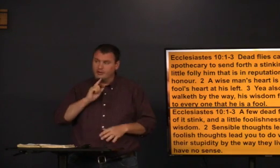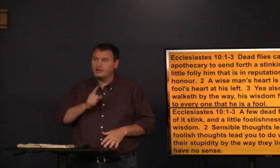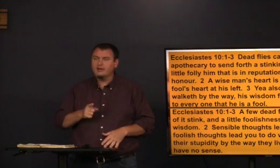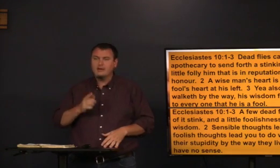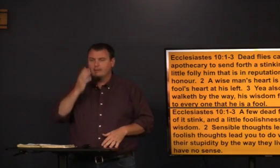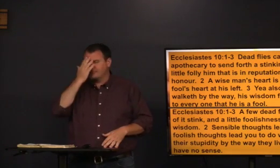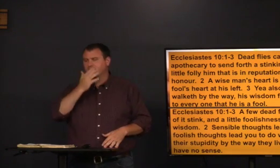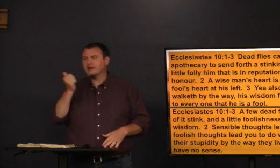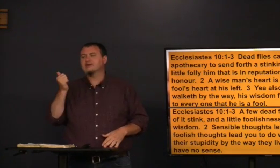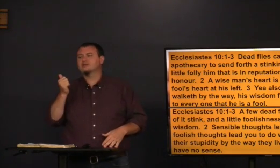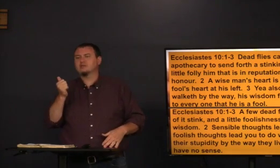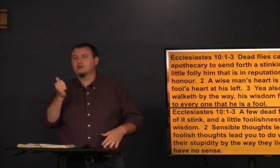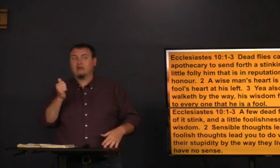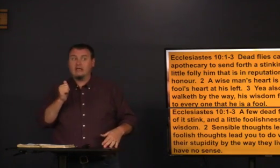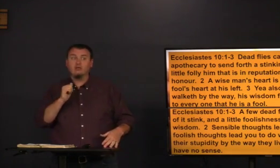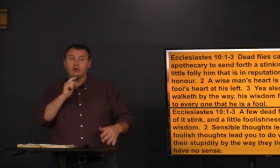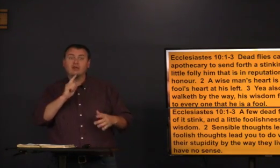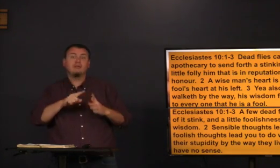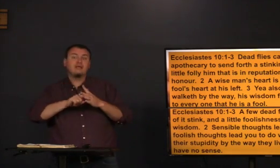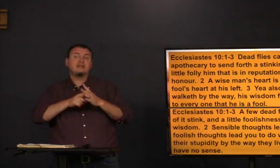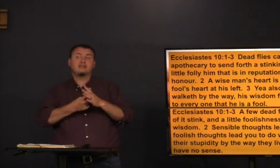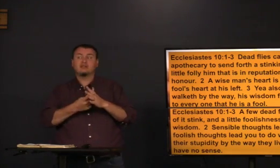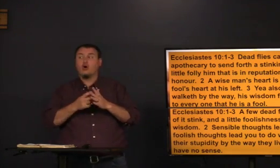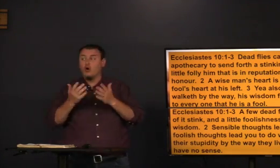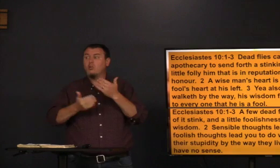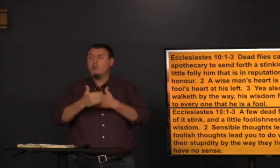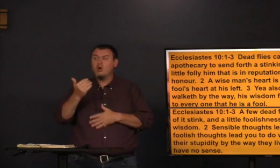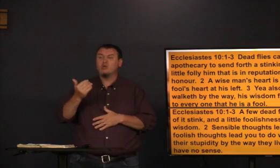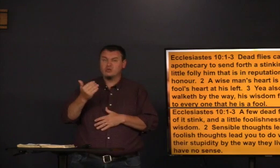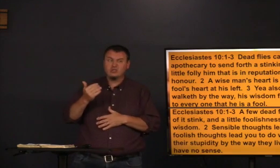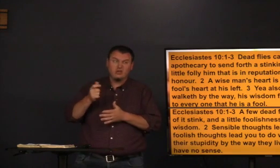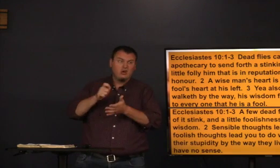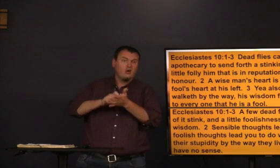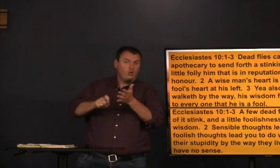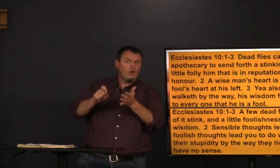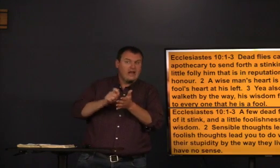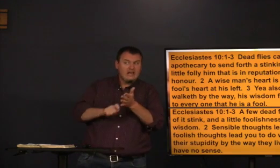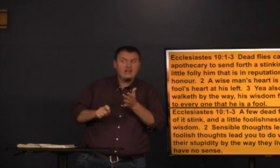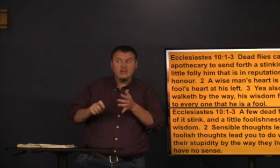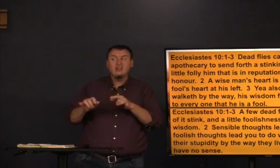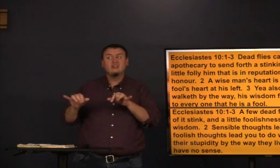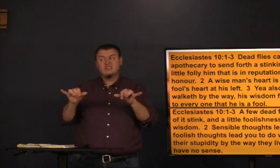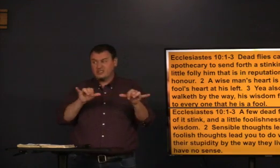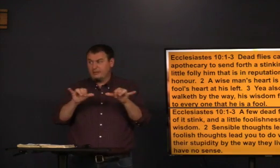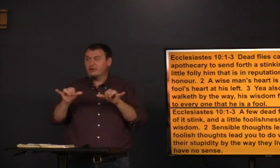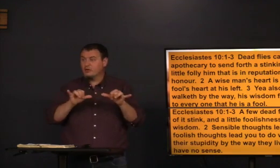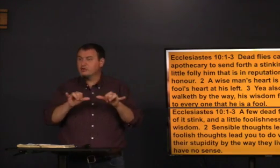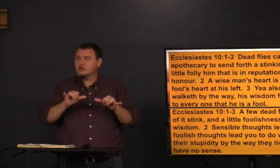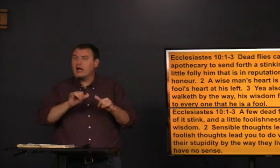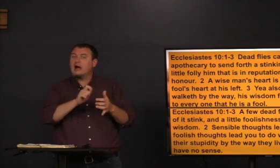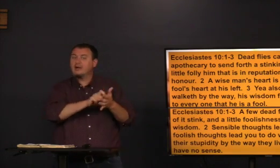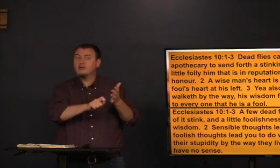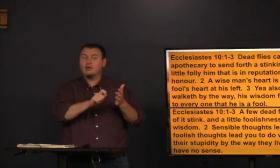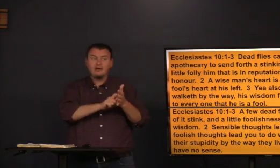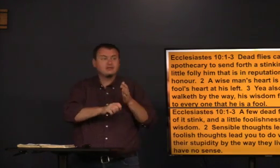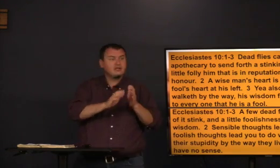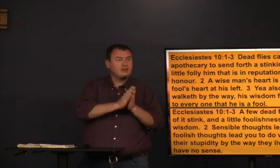really, because he really begins almost writing similar to how he writes in the book